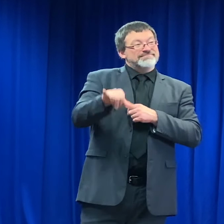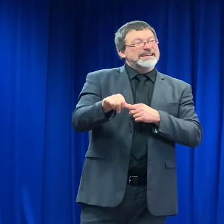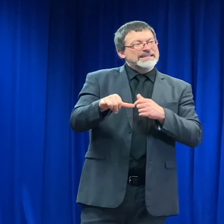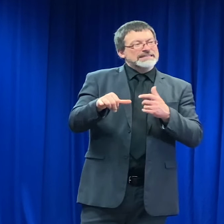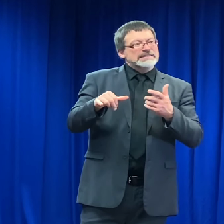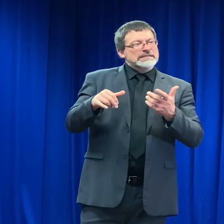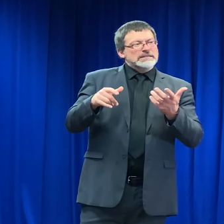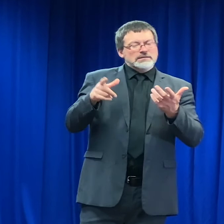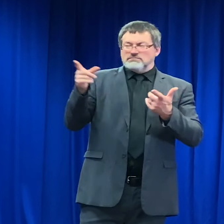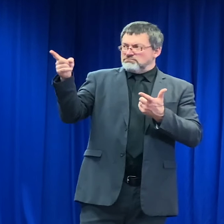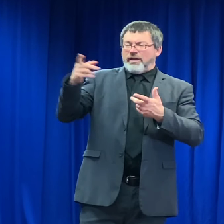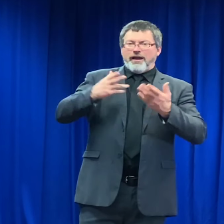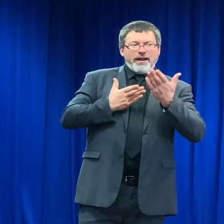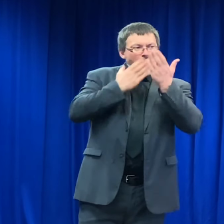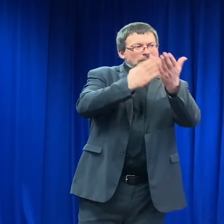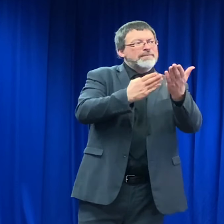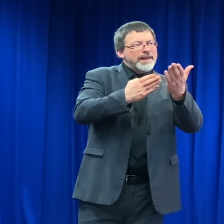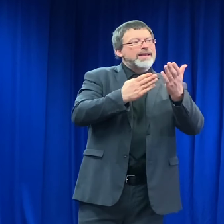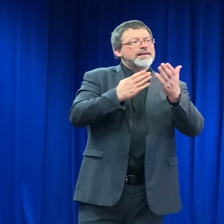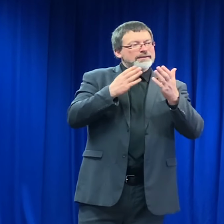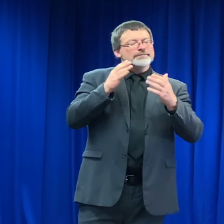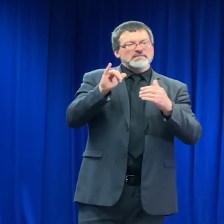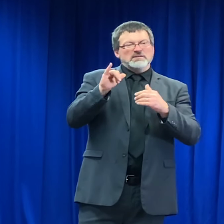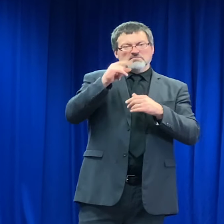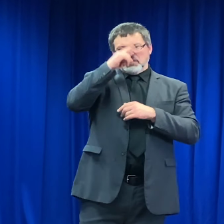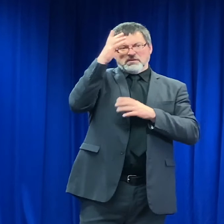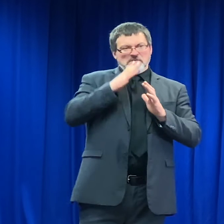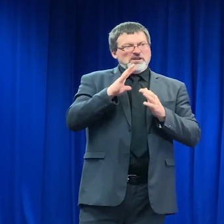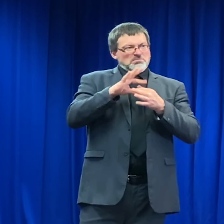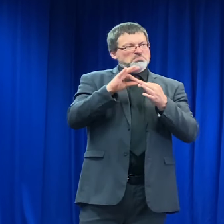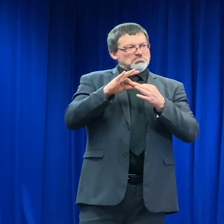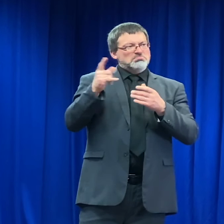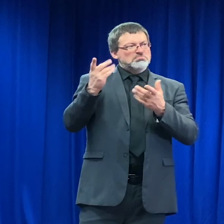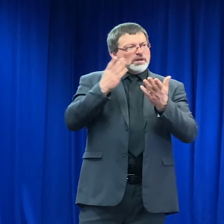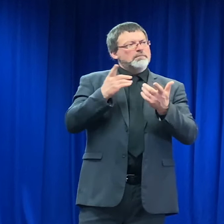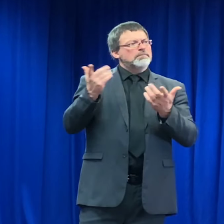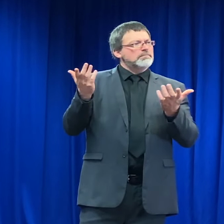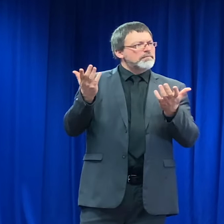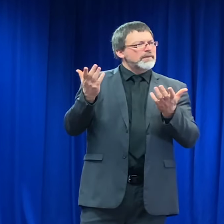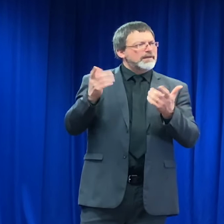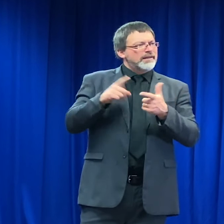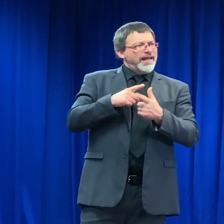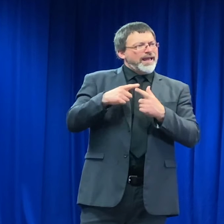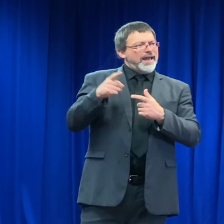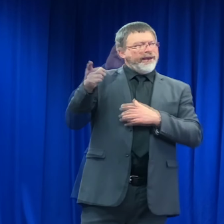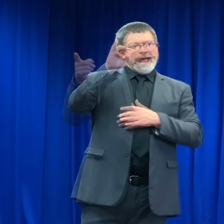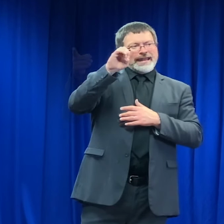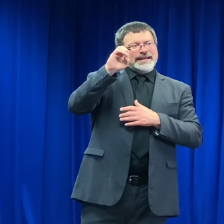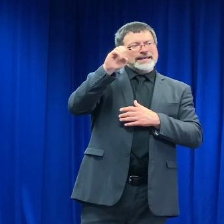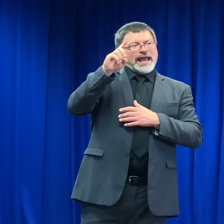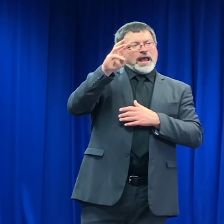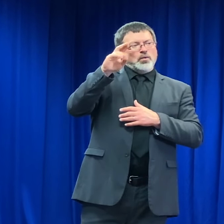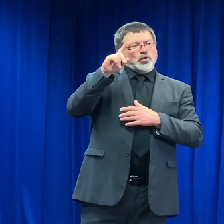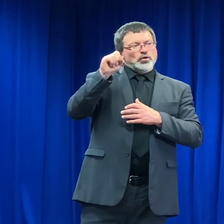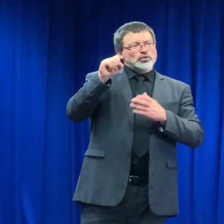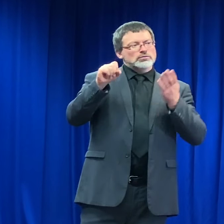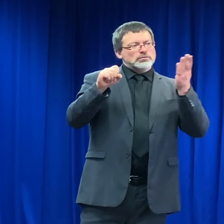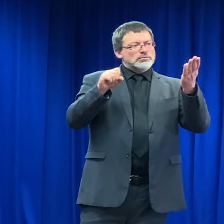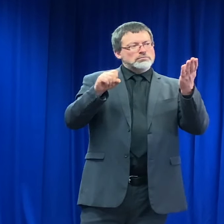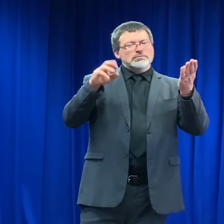of had trouble getting through. Mm-hmm. Eddie Edwards was the first. You know, both of them offered a diverse life experience,